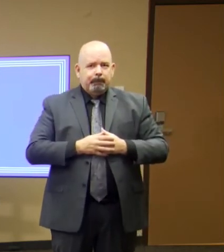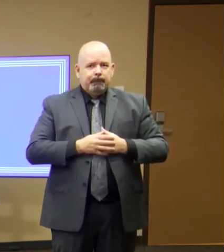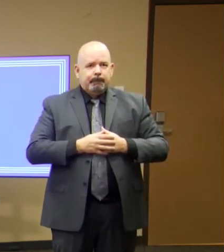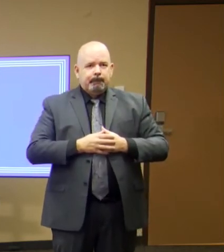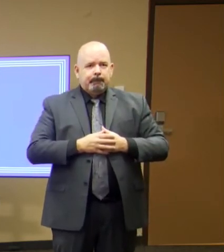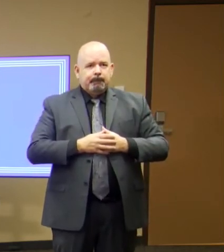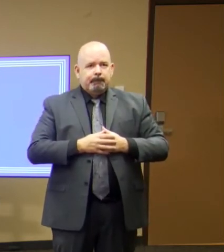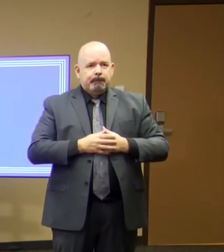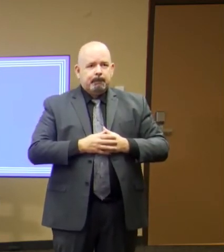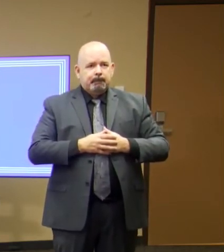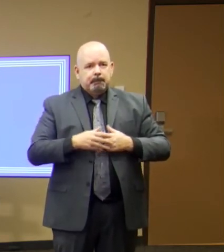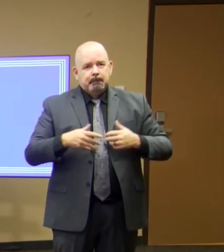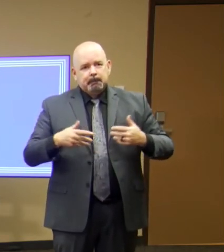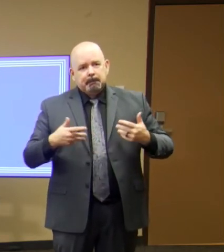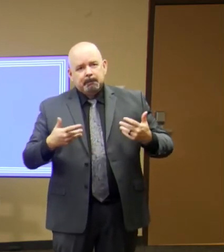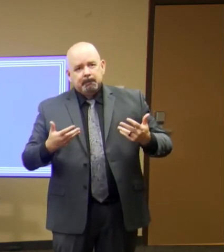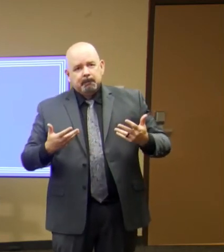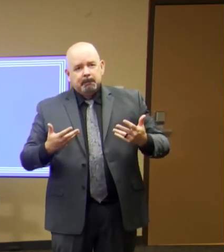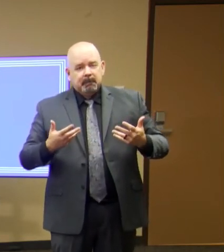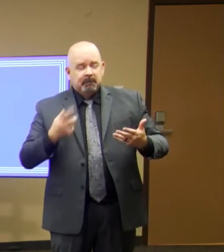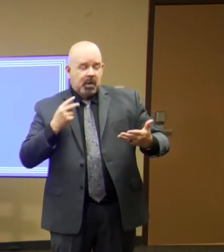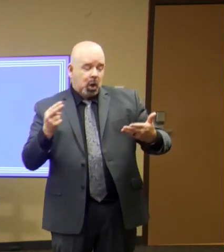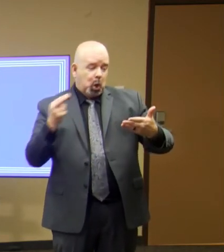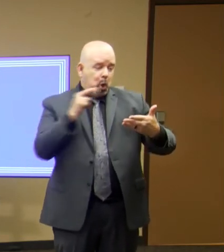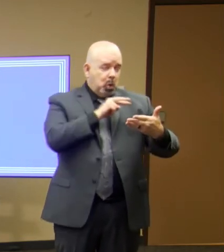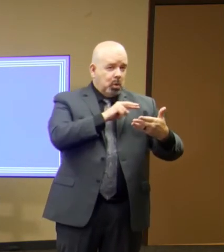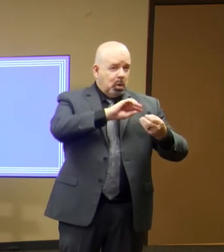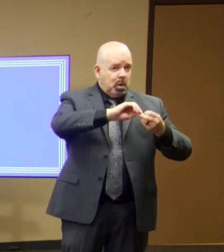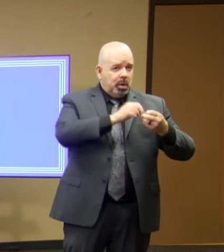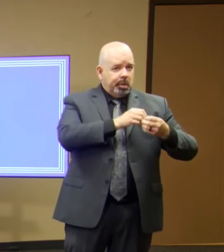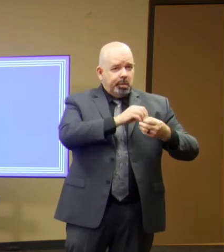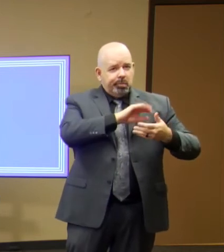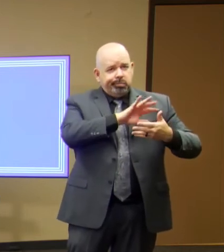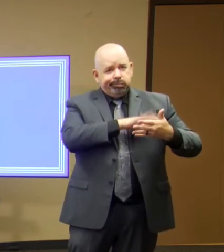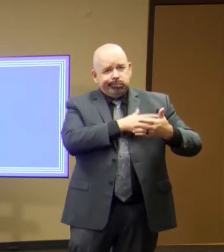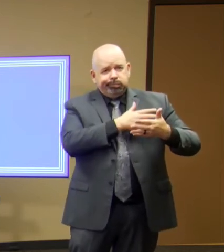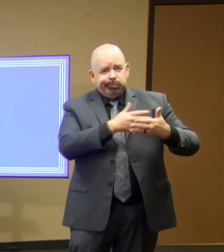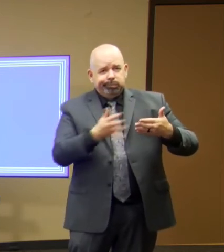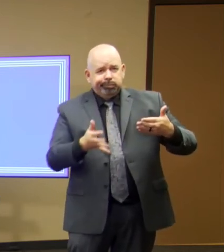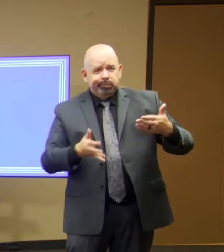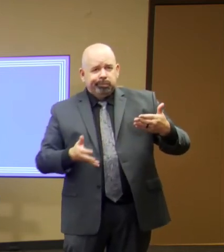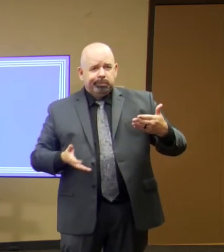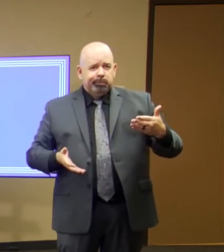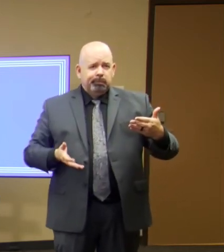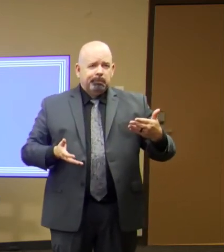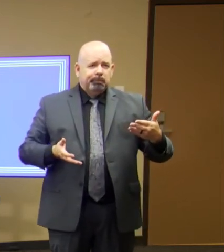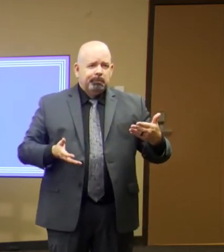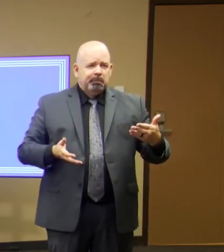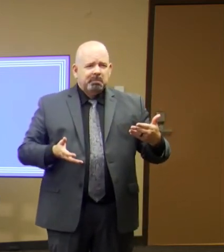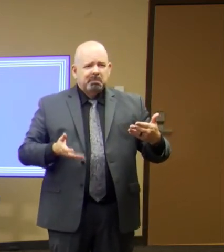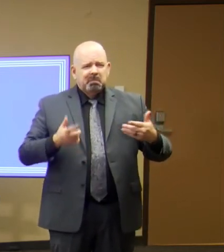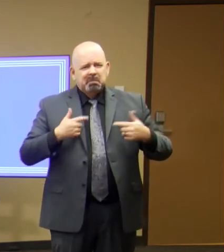back to the UT Southwestern Medical Modelers for that, so I'll have to get you an answer for that.